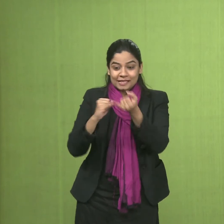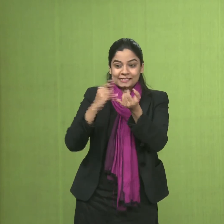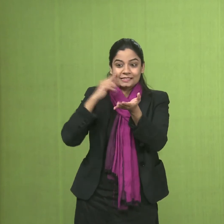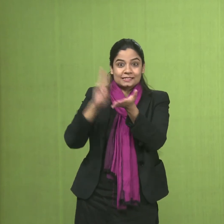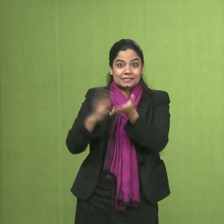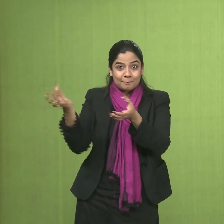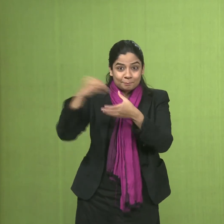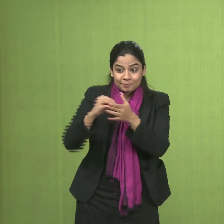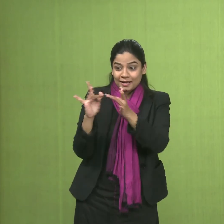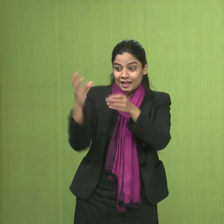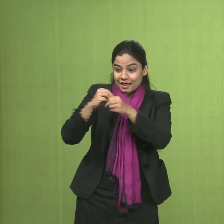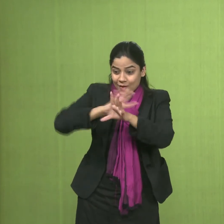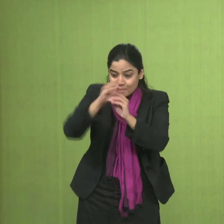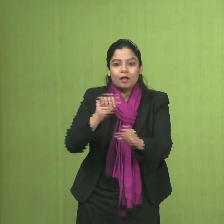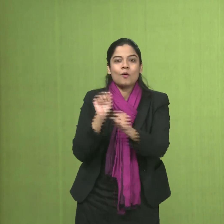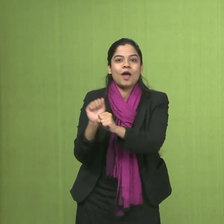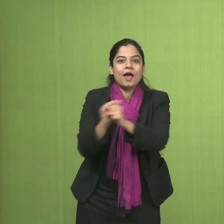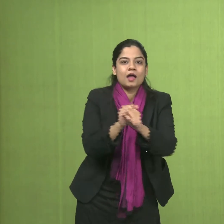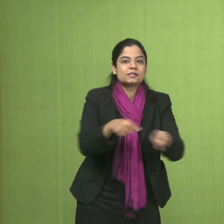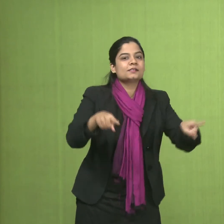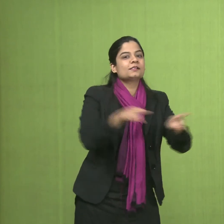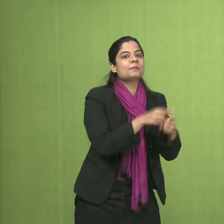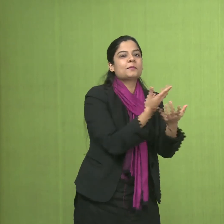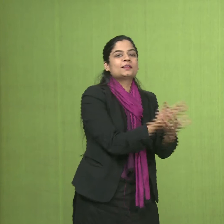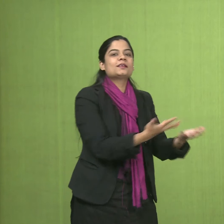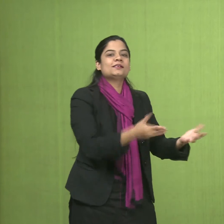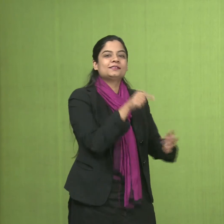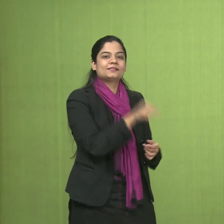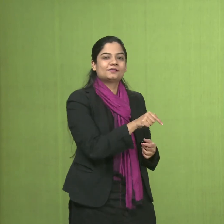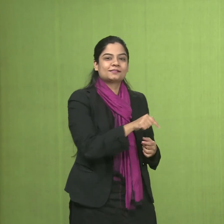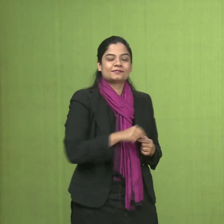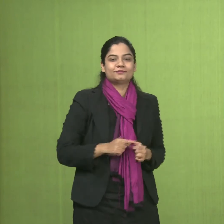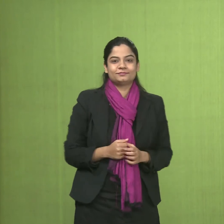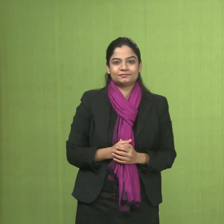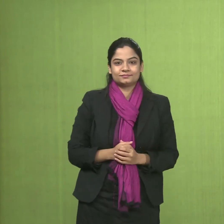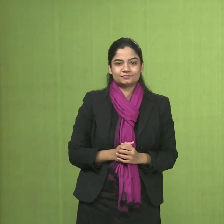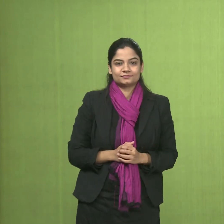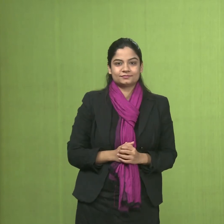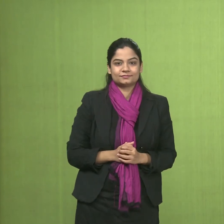it, put on SIM, put battery, everything, and then similarly with other things as well.